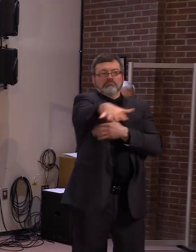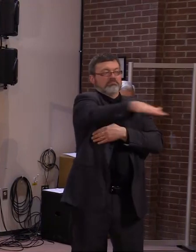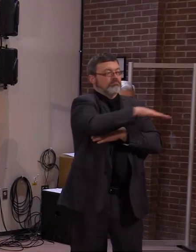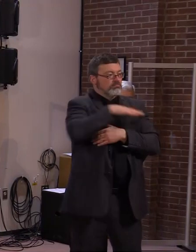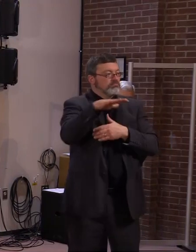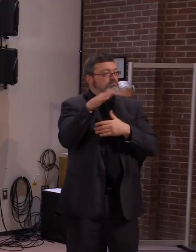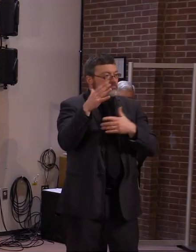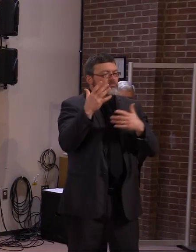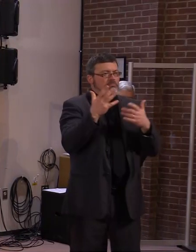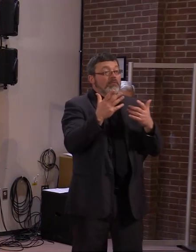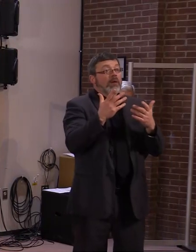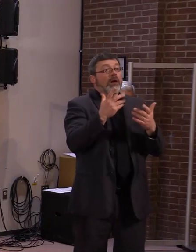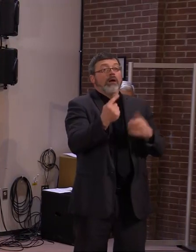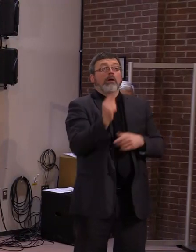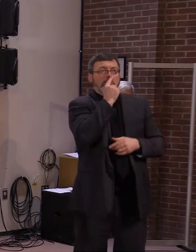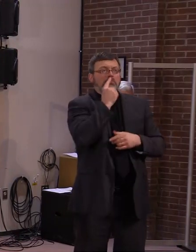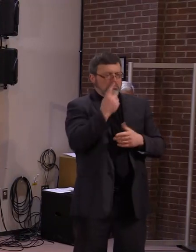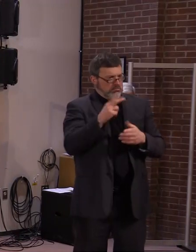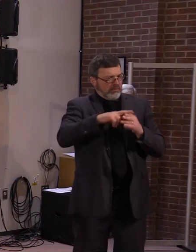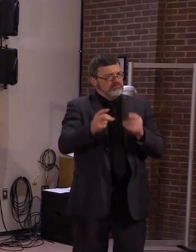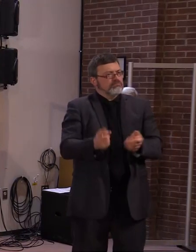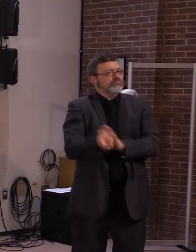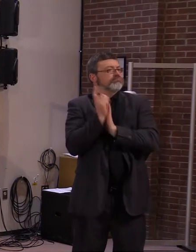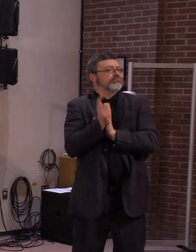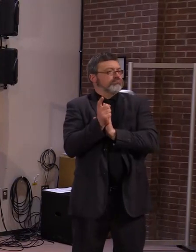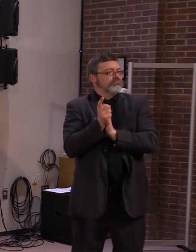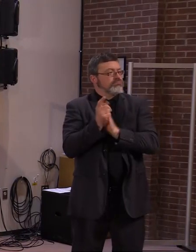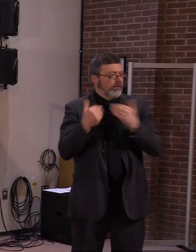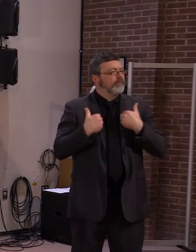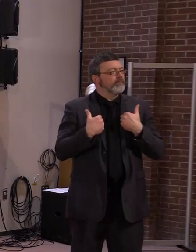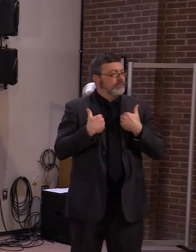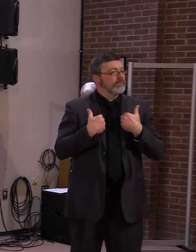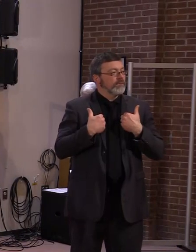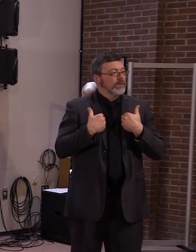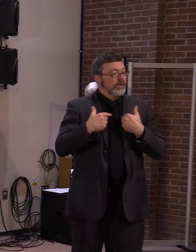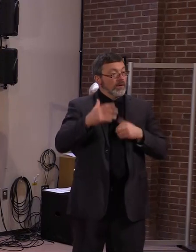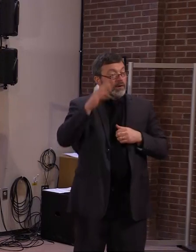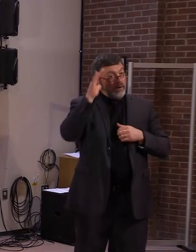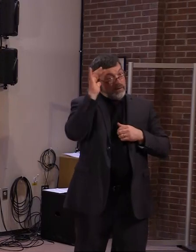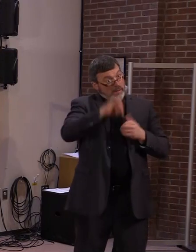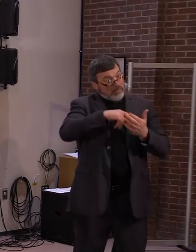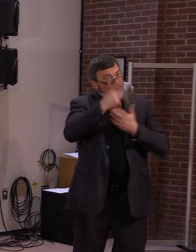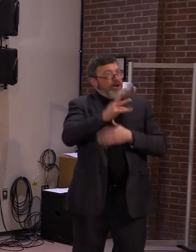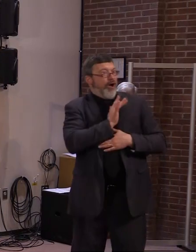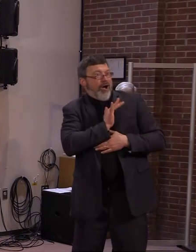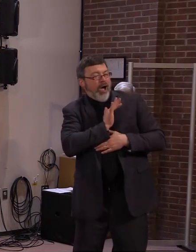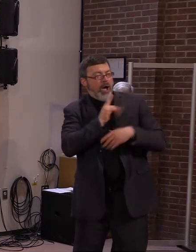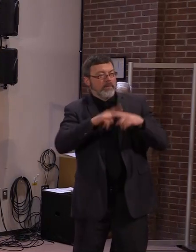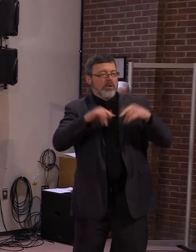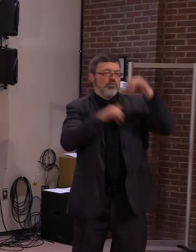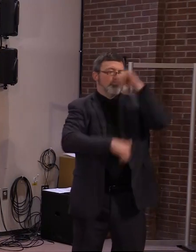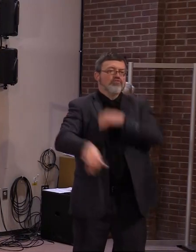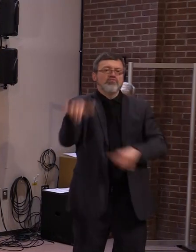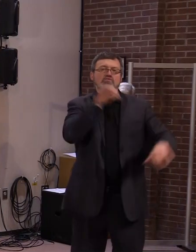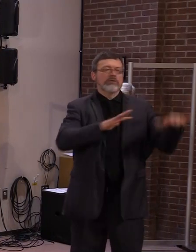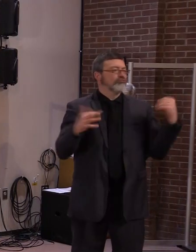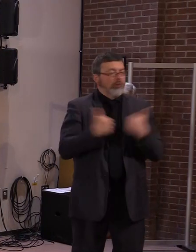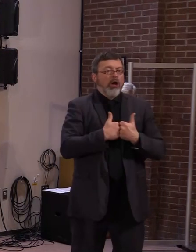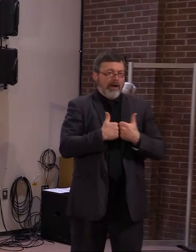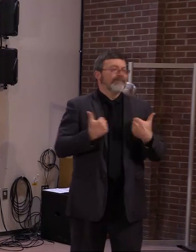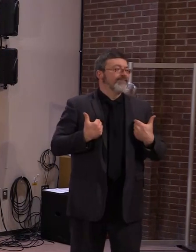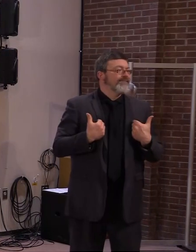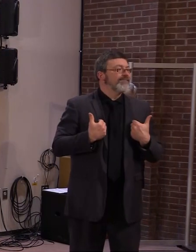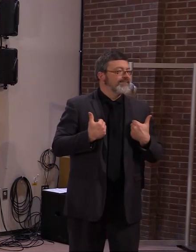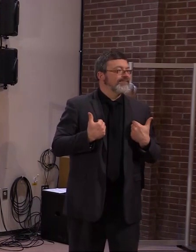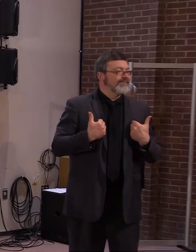families. It is challenging for school districts to implement Test to Stay at a time of heightened case counts, since the staff that are involved in organizing Test to